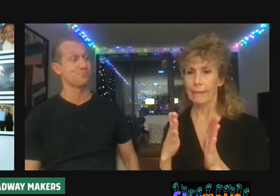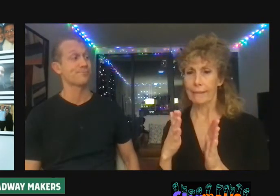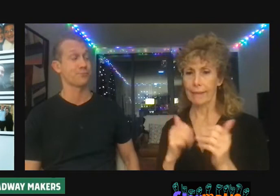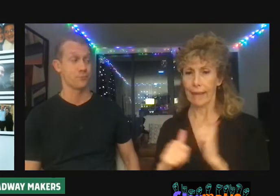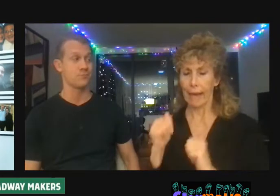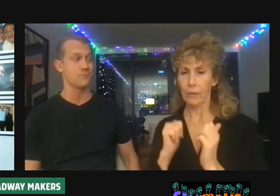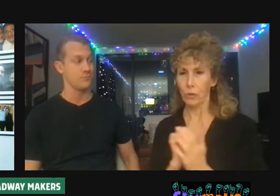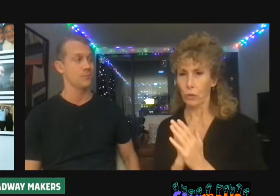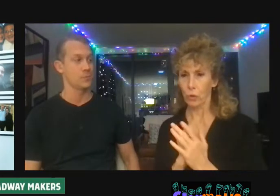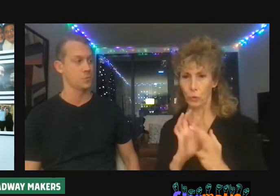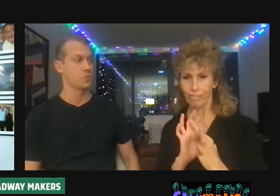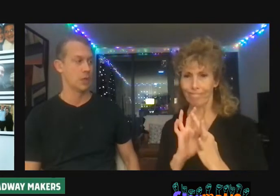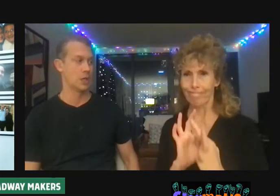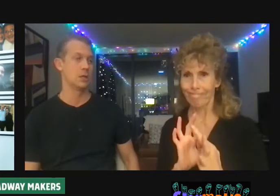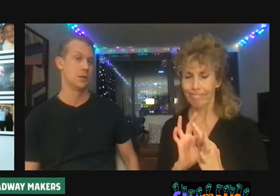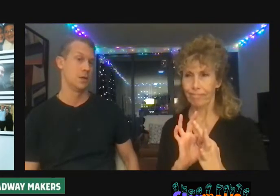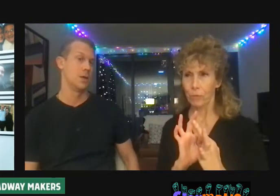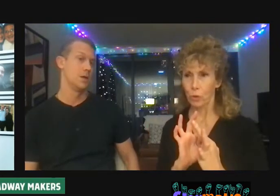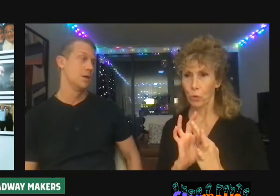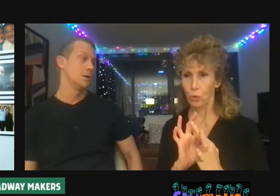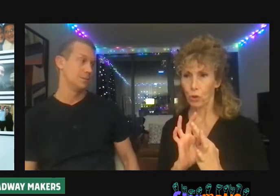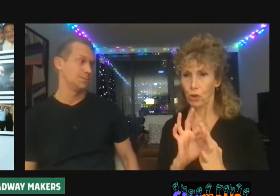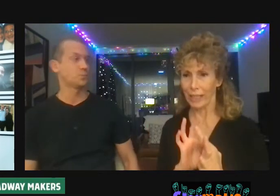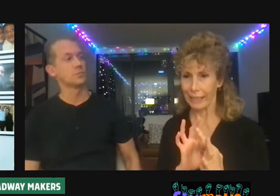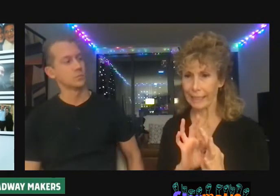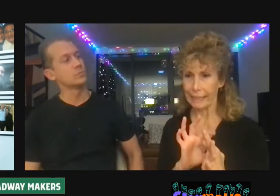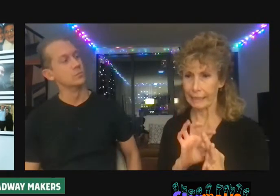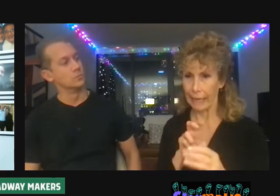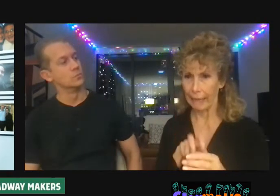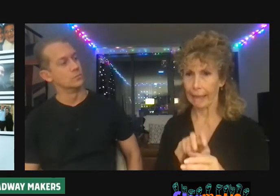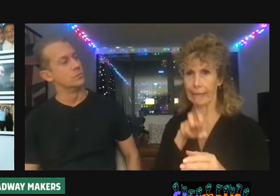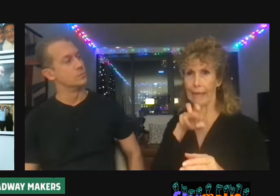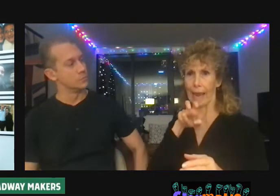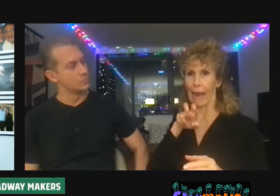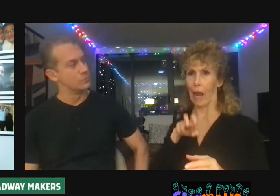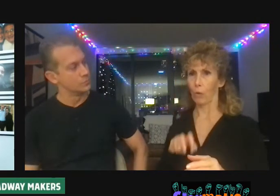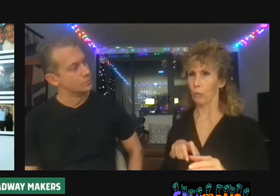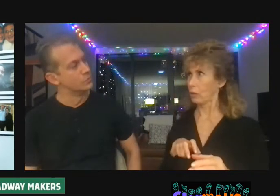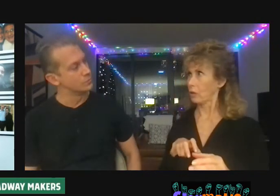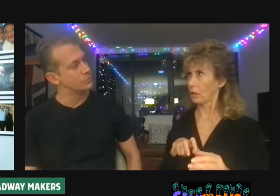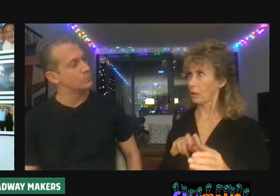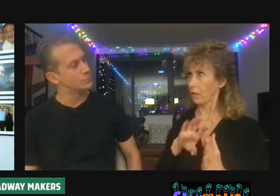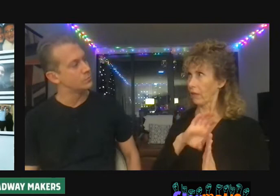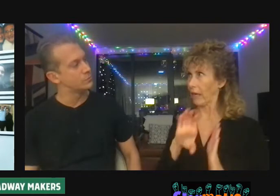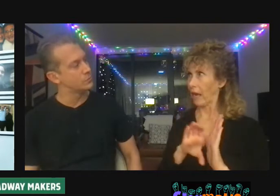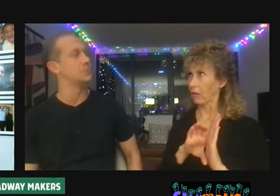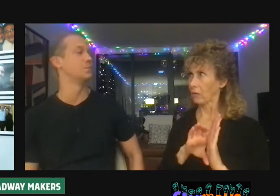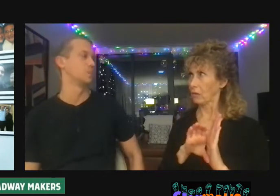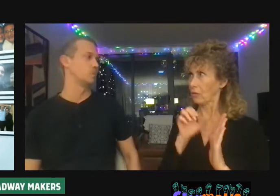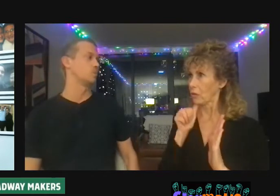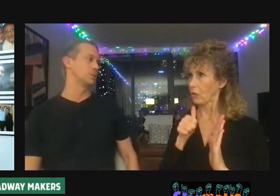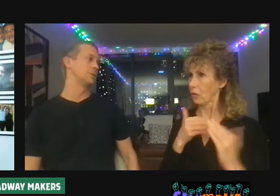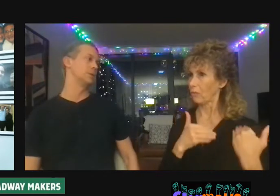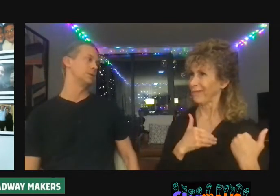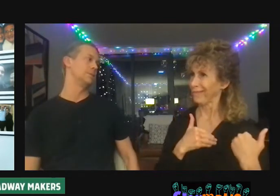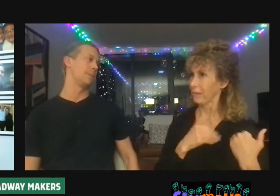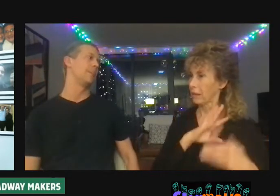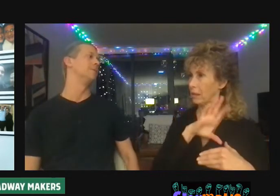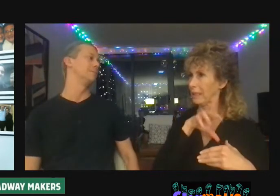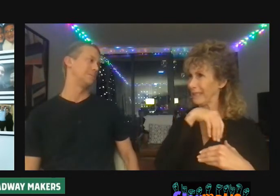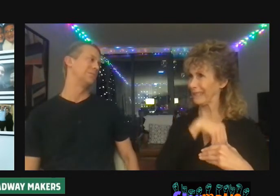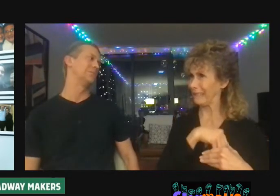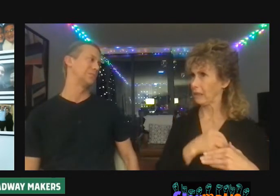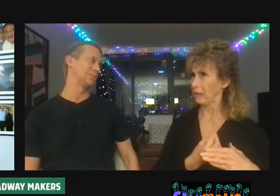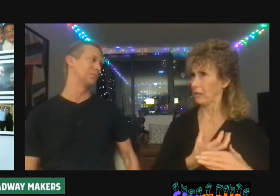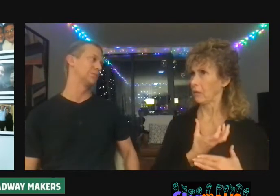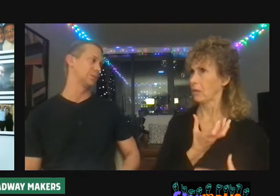then emotionally check out of the part so that you're not carrying all of that emotional